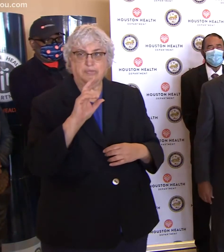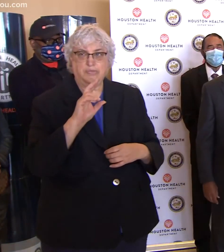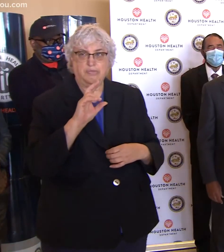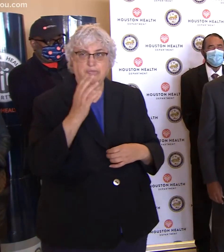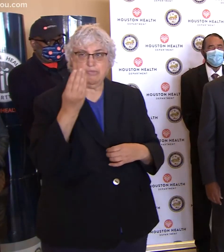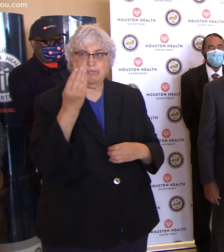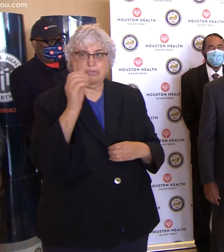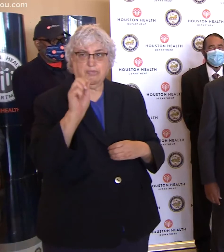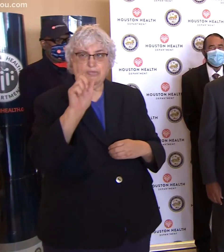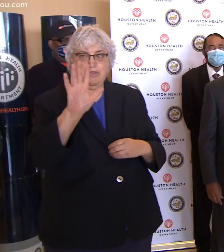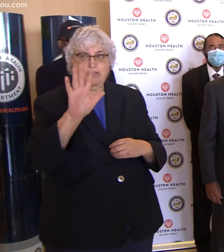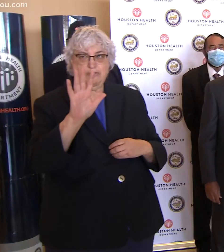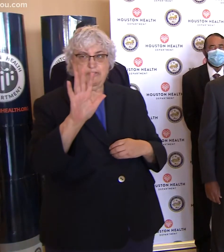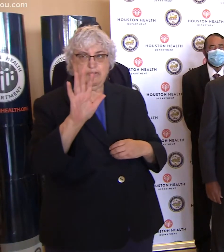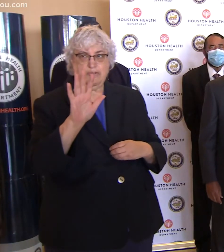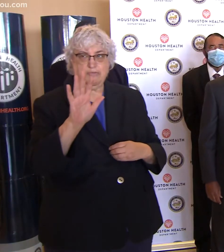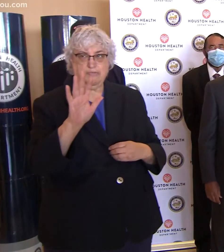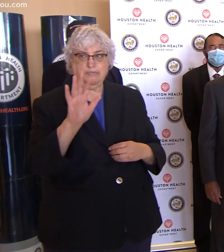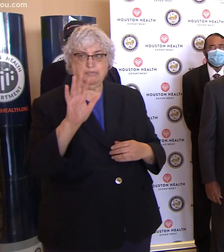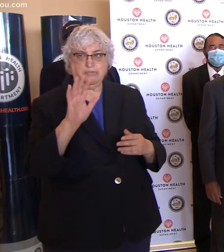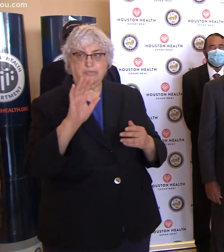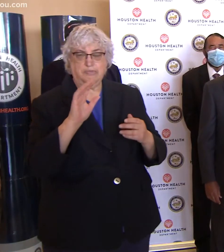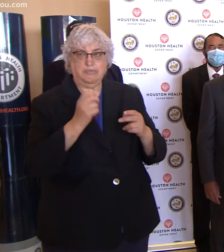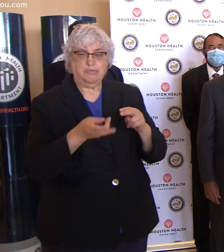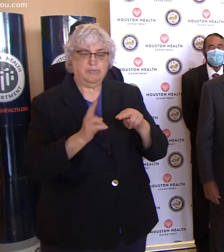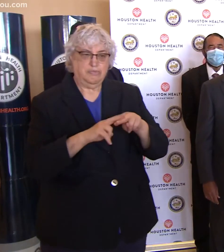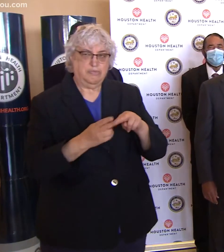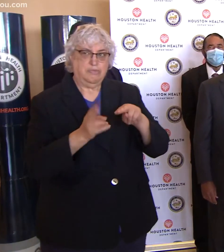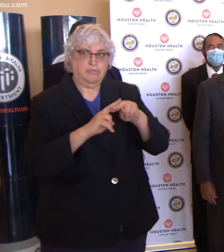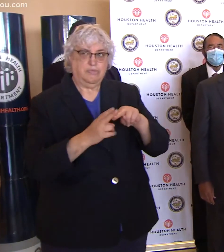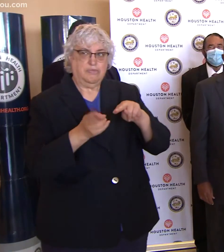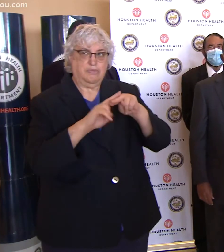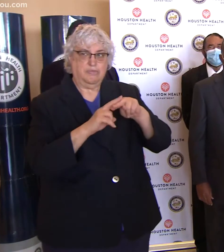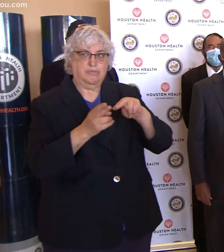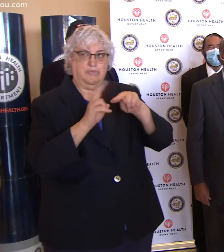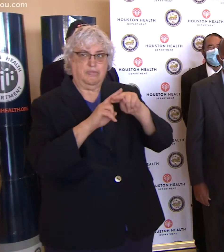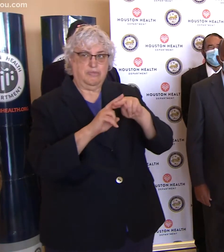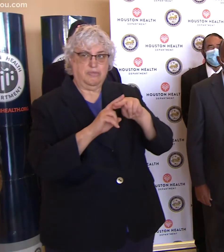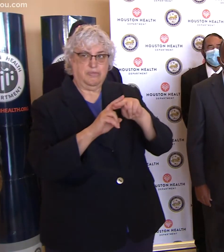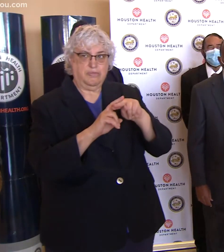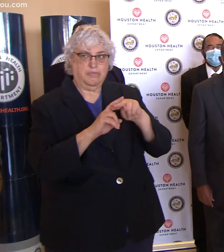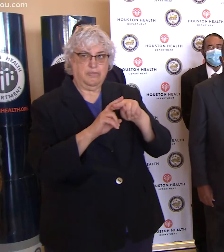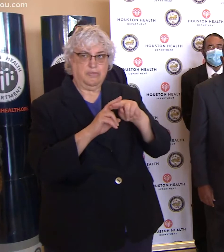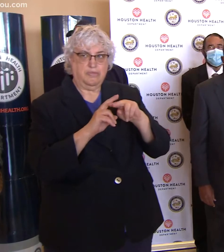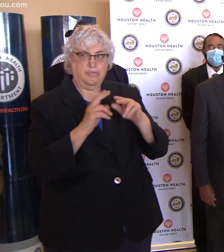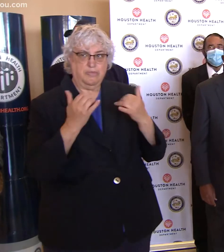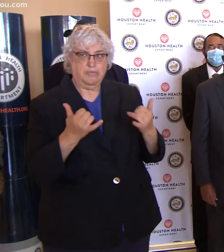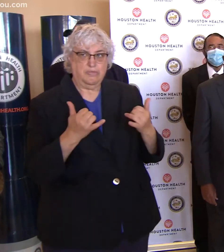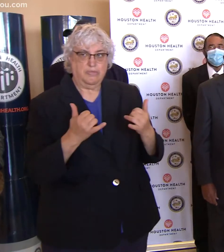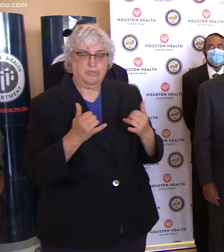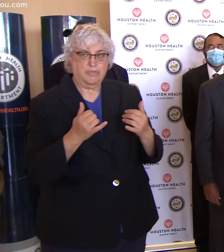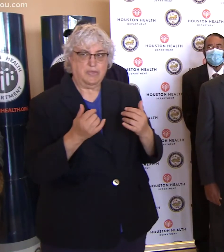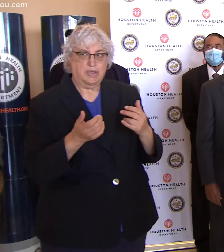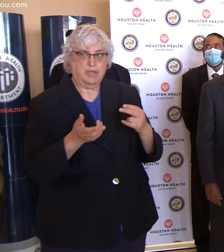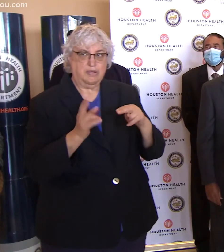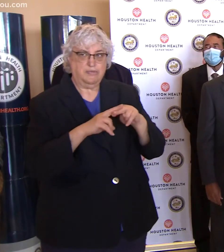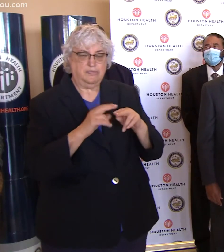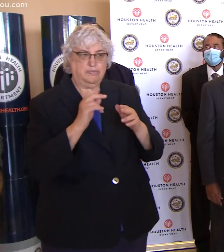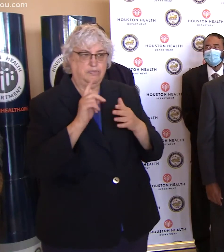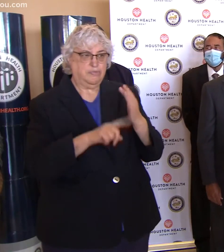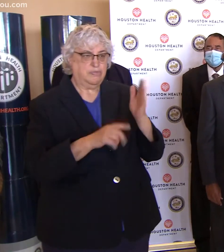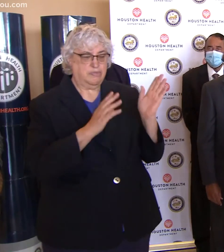is 14.5. If the positivity rate continues as it is now or increases, what